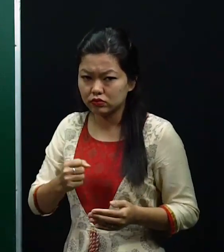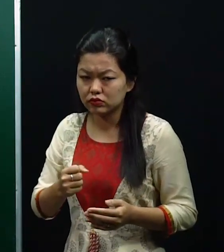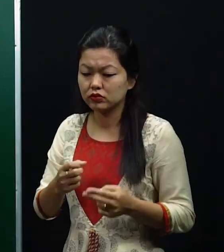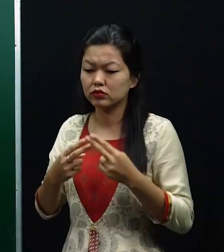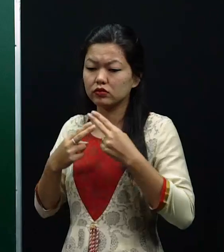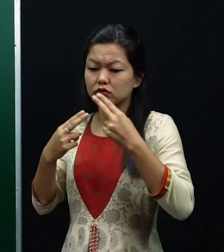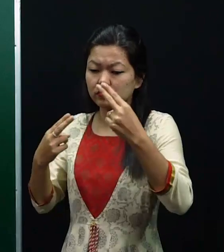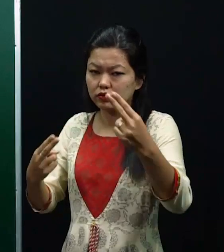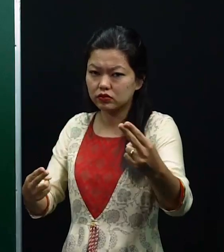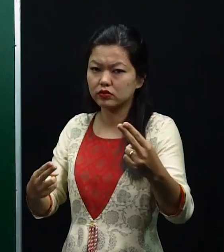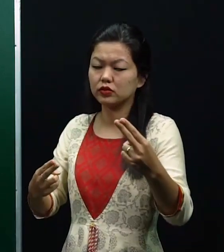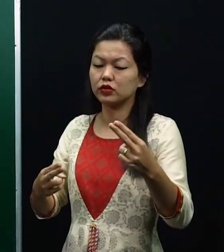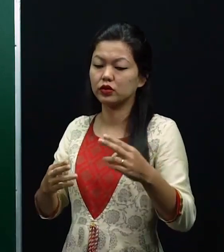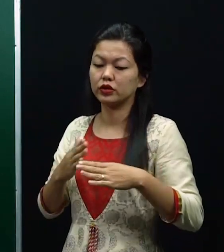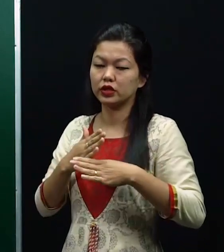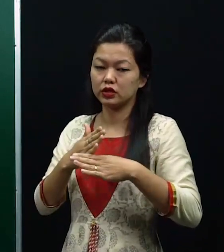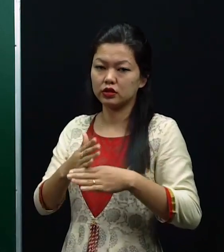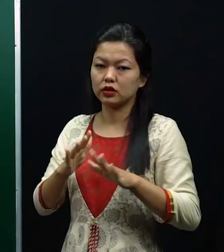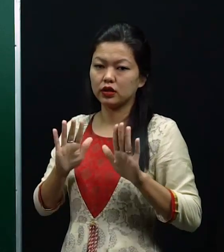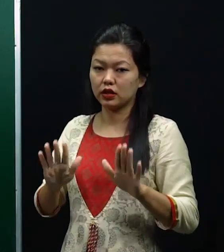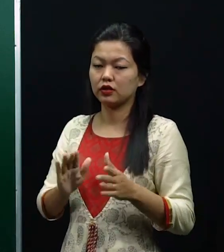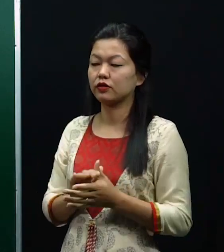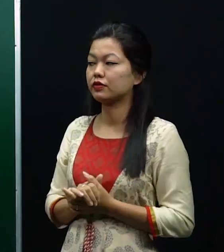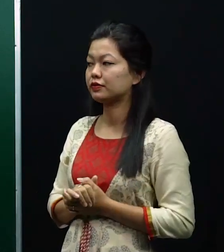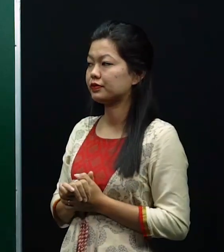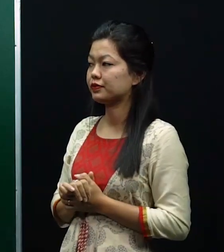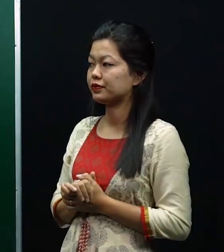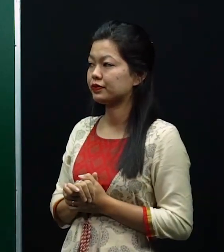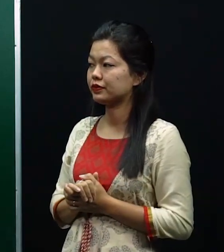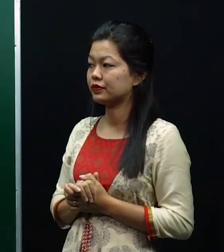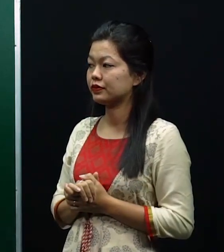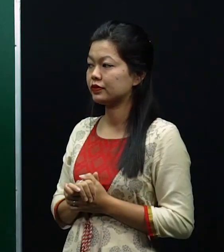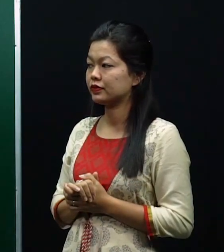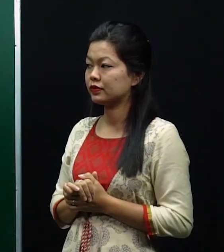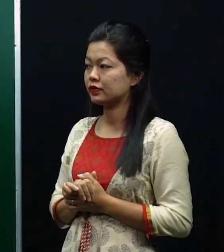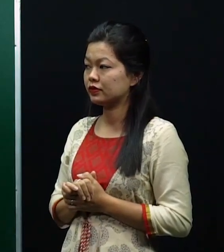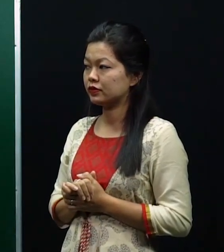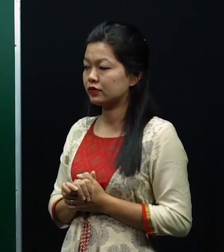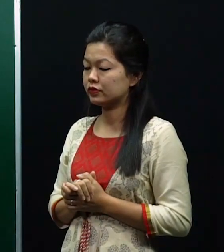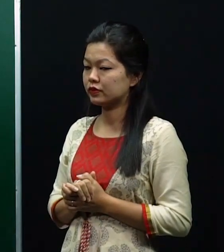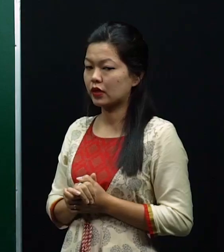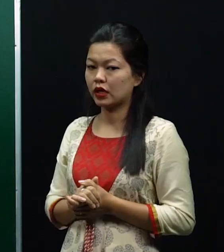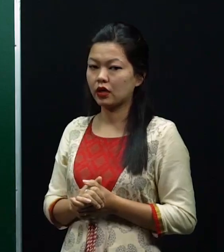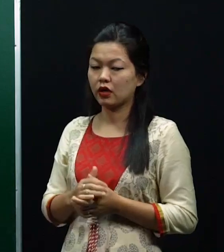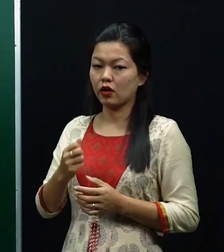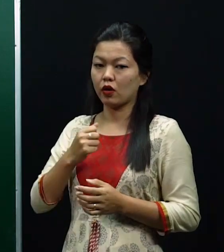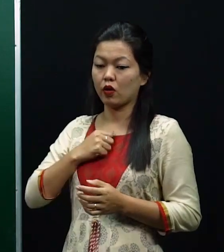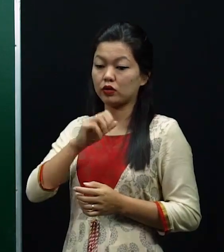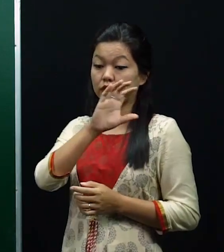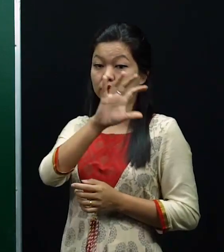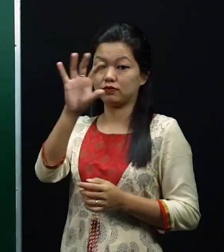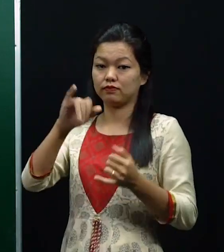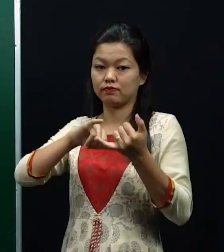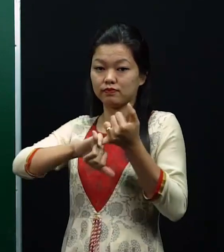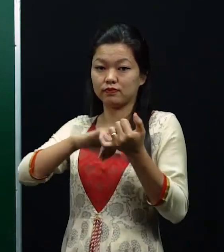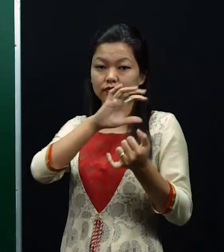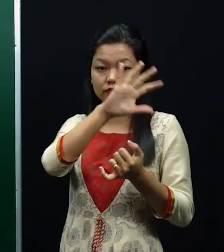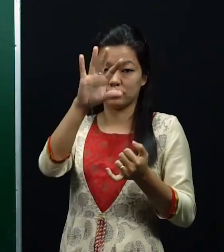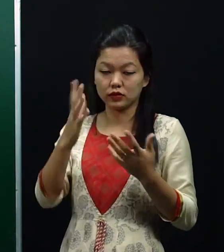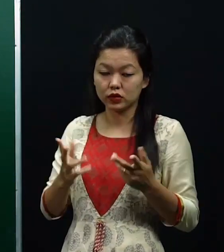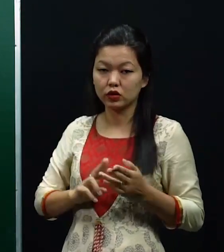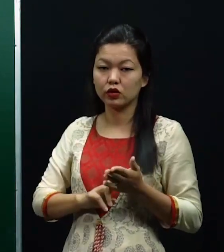who is having a hope to look forward to something that had been passed on from your grandparents, from